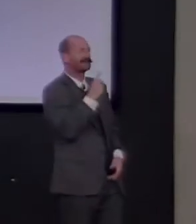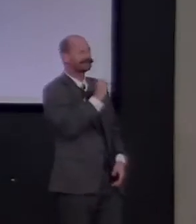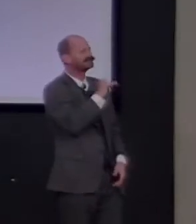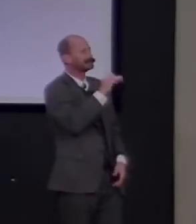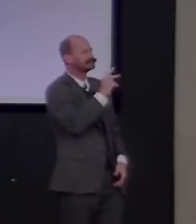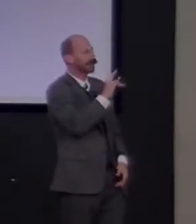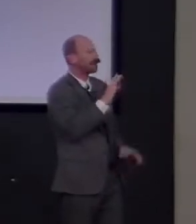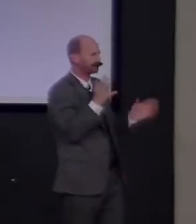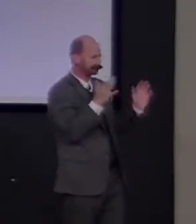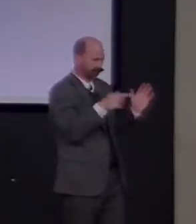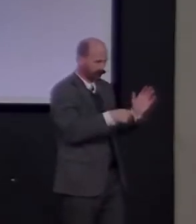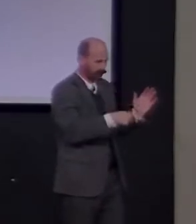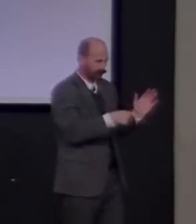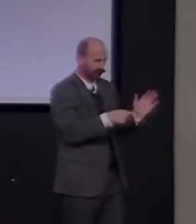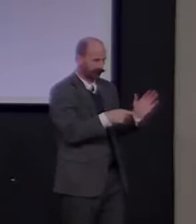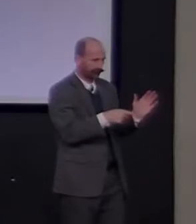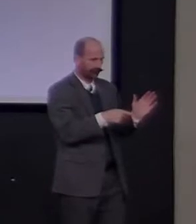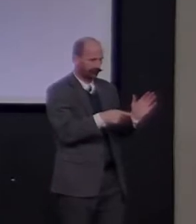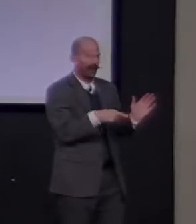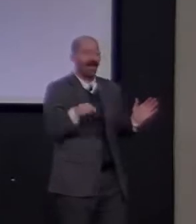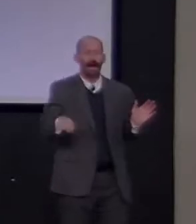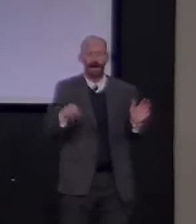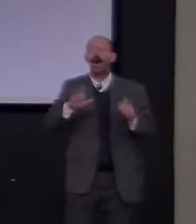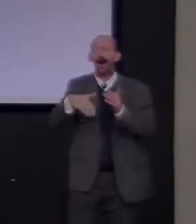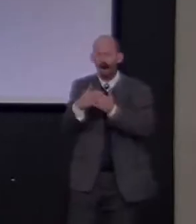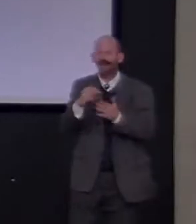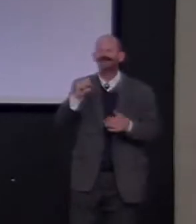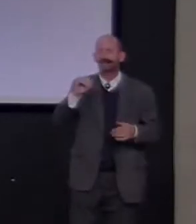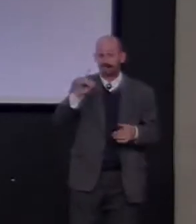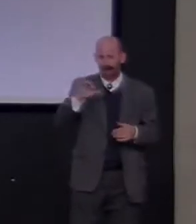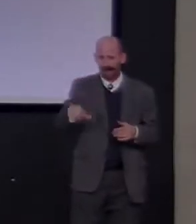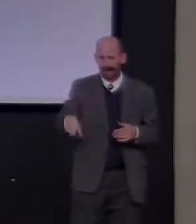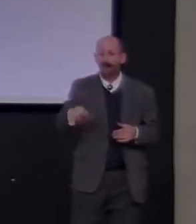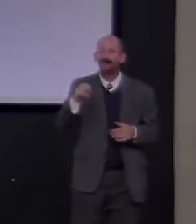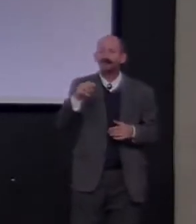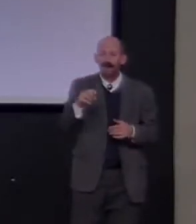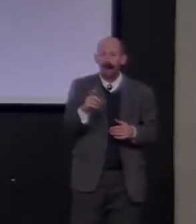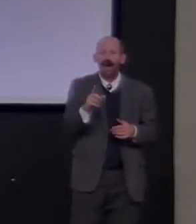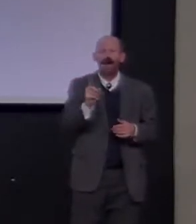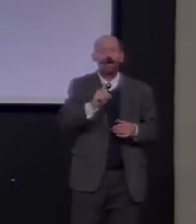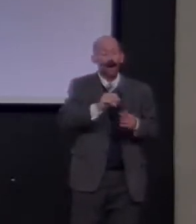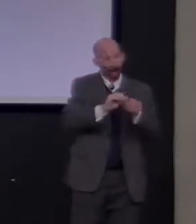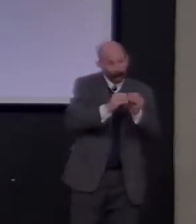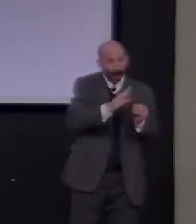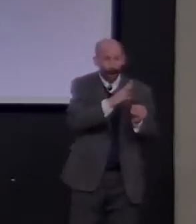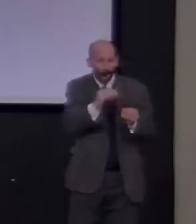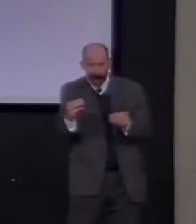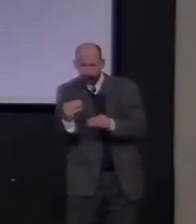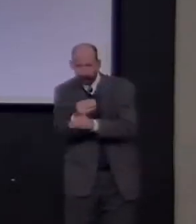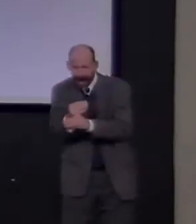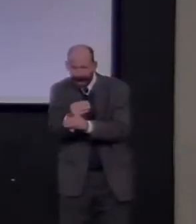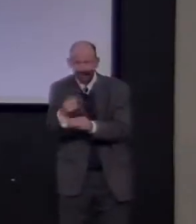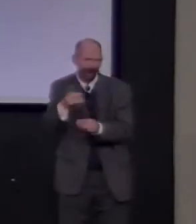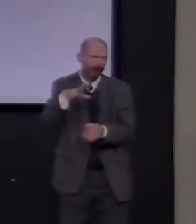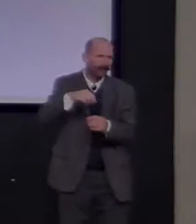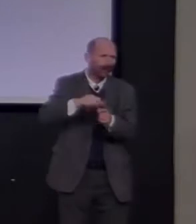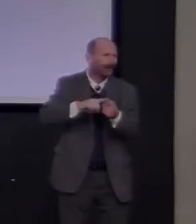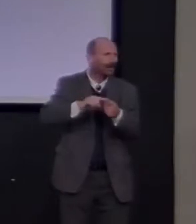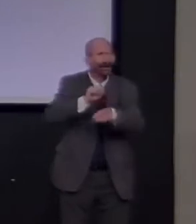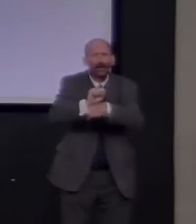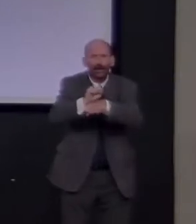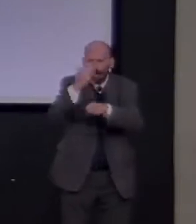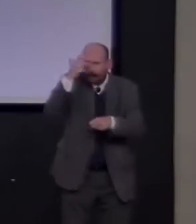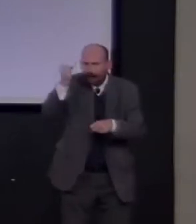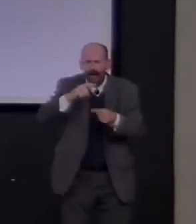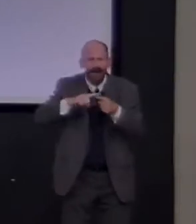so over and above other factors that are clearly important for number and math learning, such as working memory, intelligence, and reading